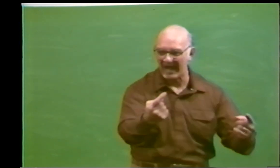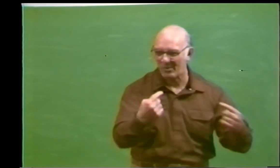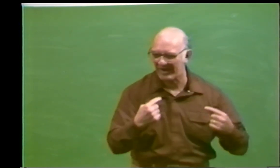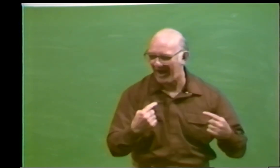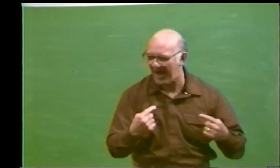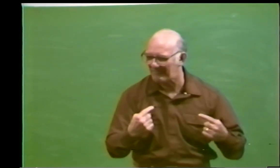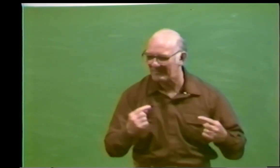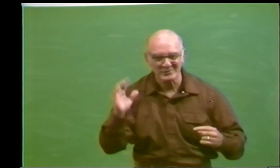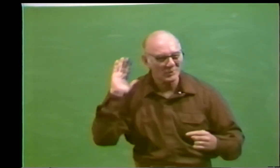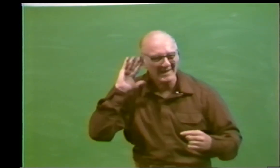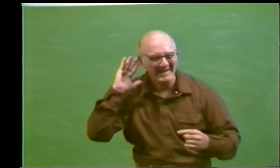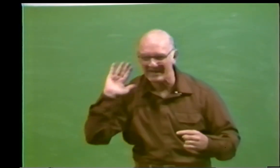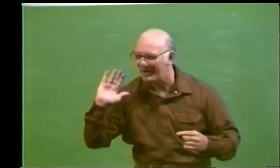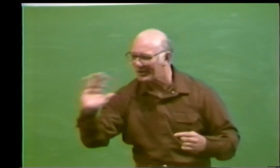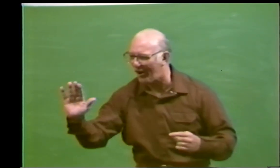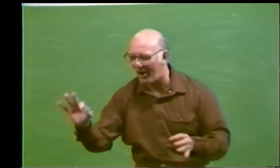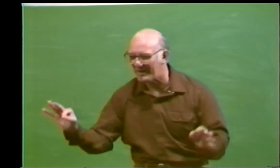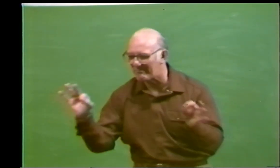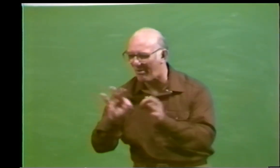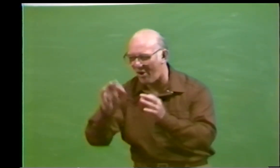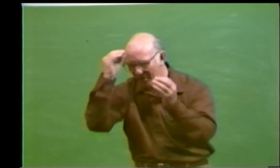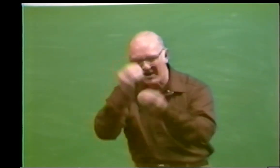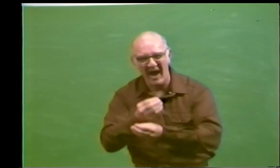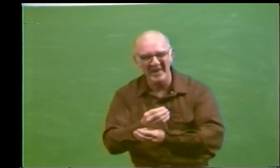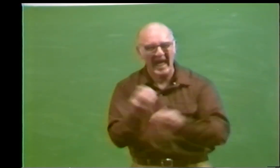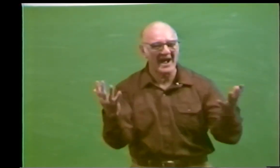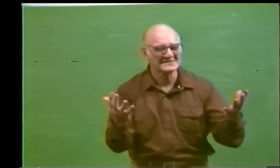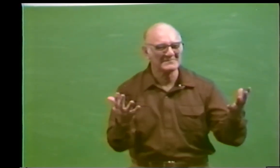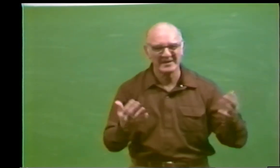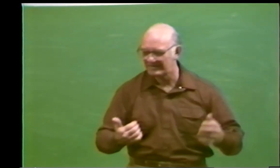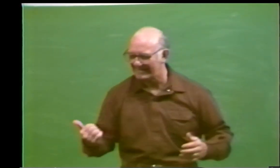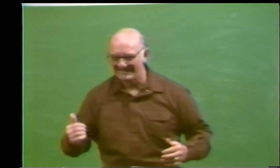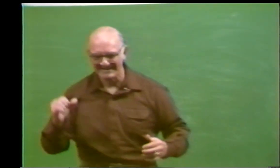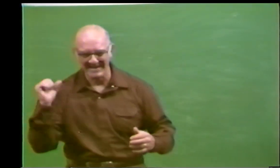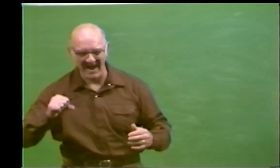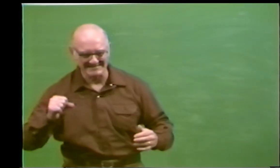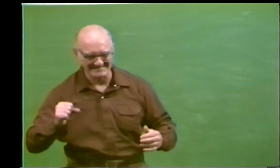will come to hear your important announcement. Yes.